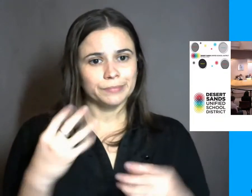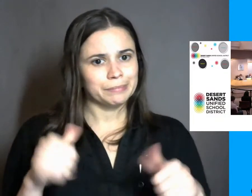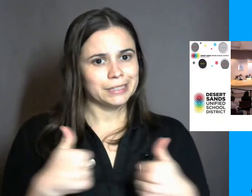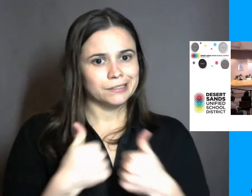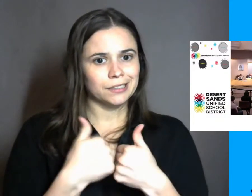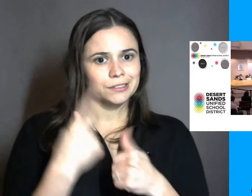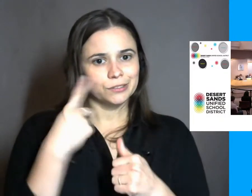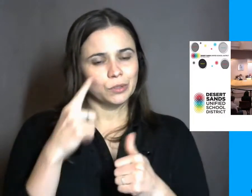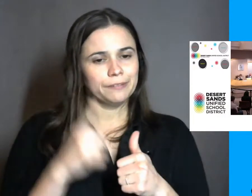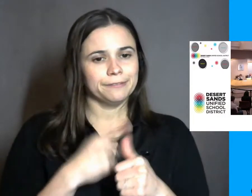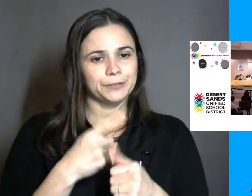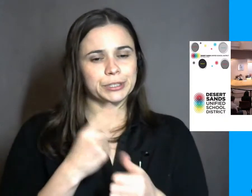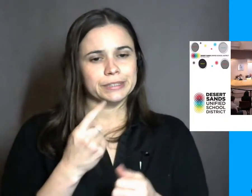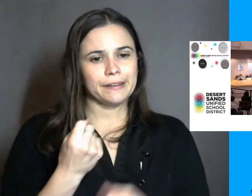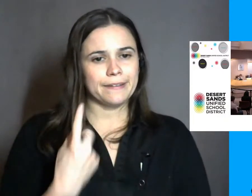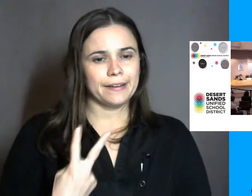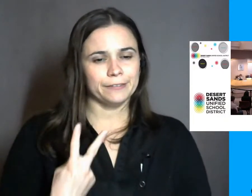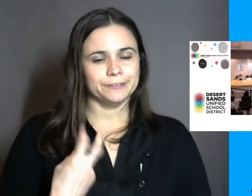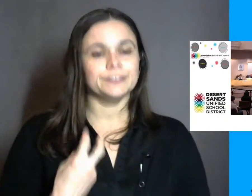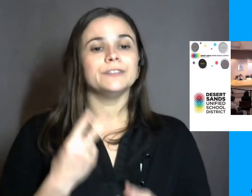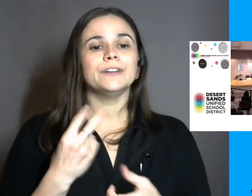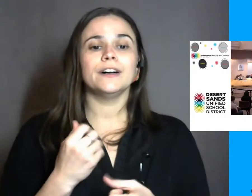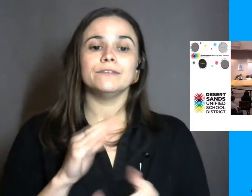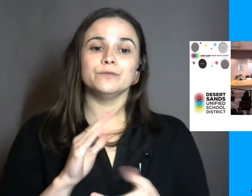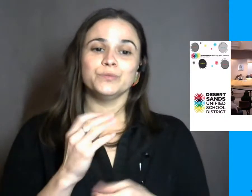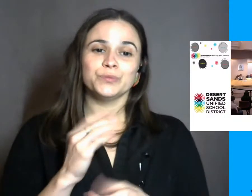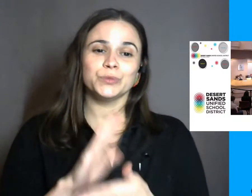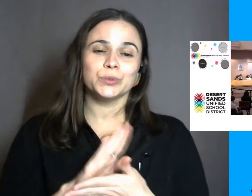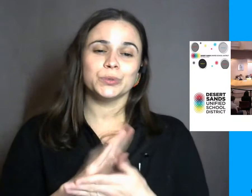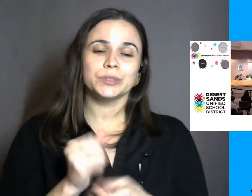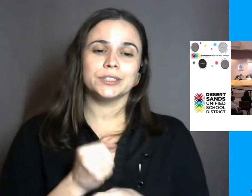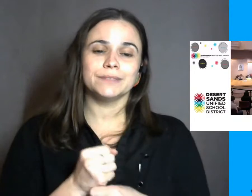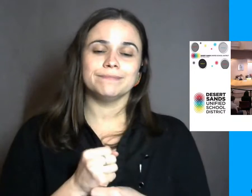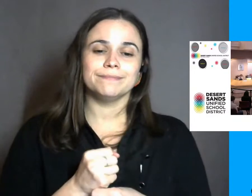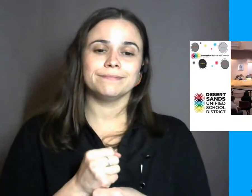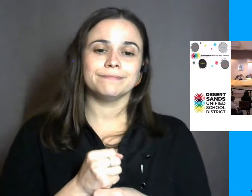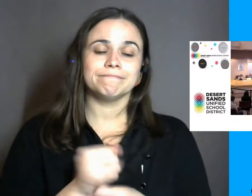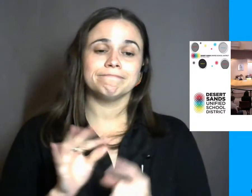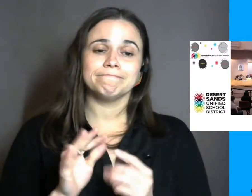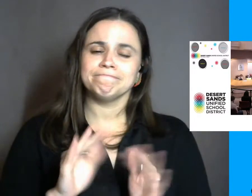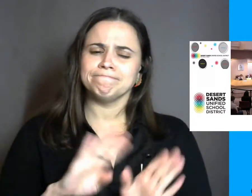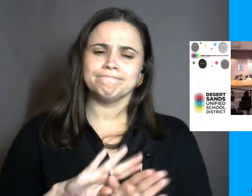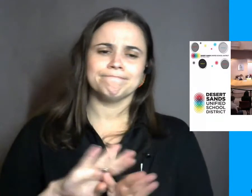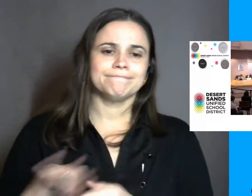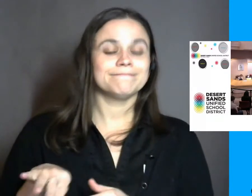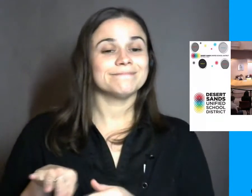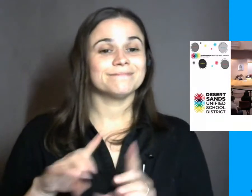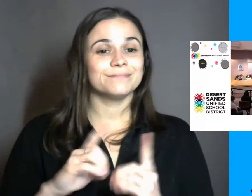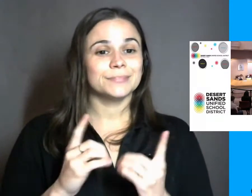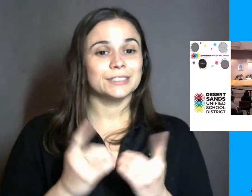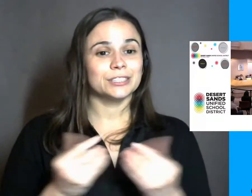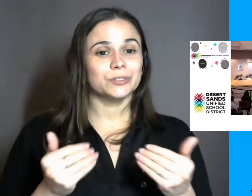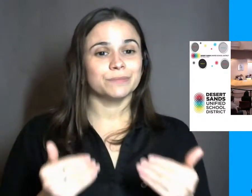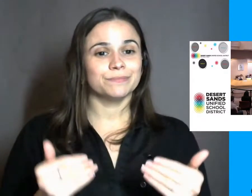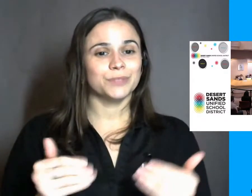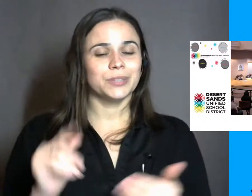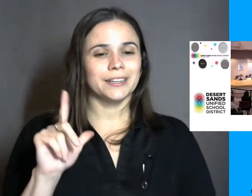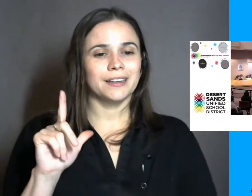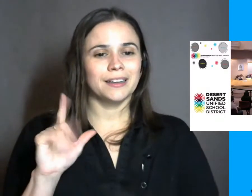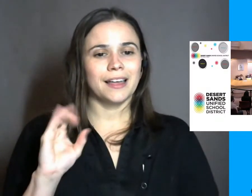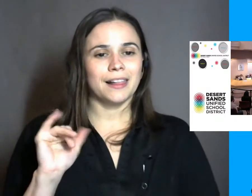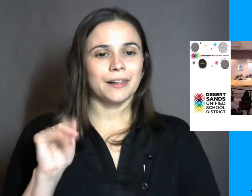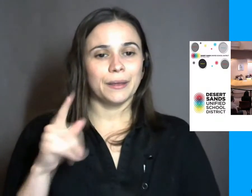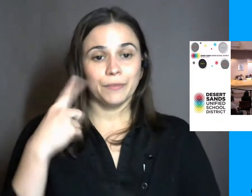year. Despite these challenges, Desert Sands Unified School District is committed to implementing the LCAP to provide the